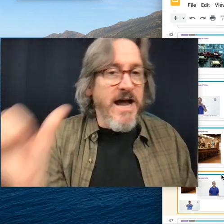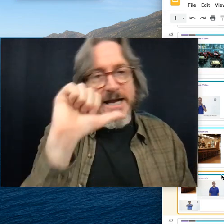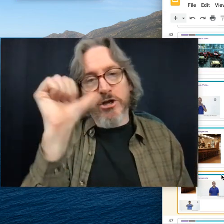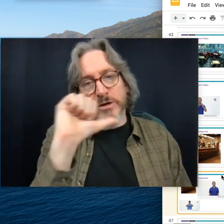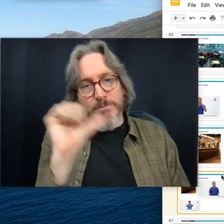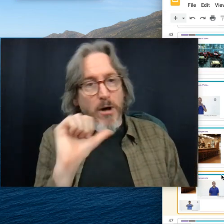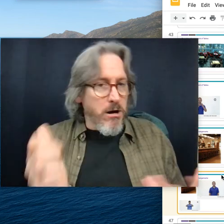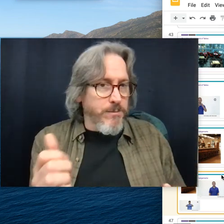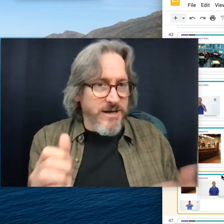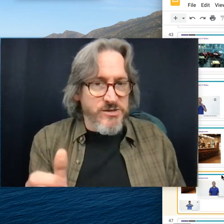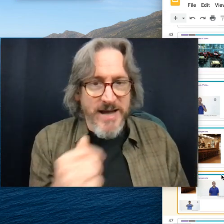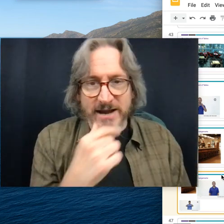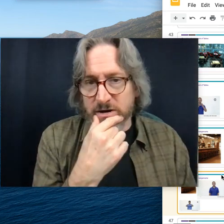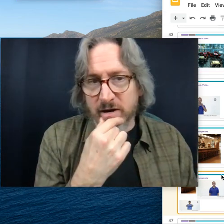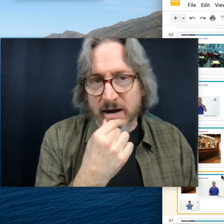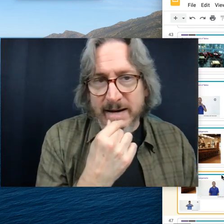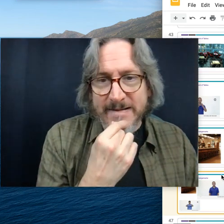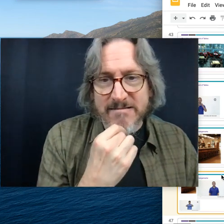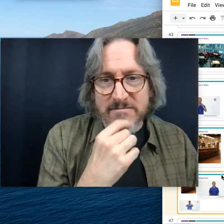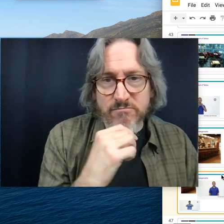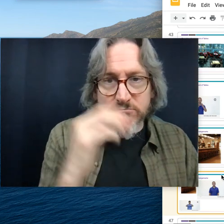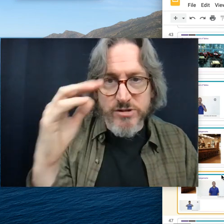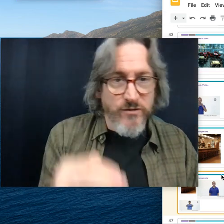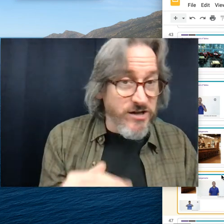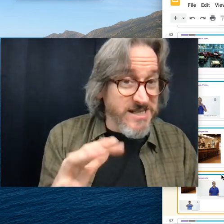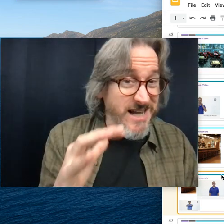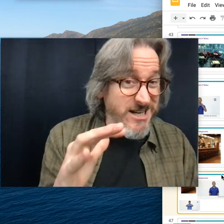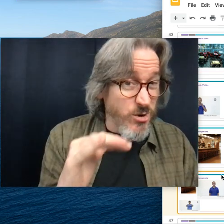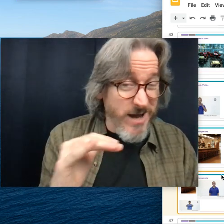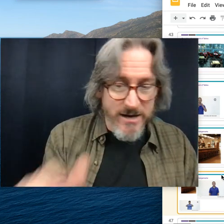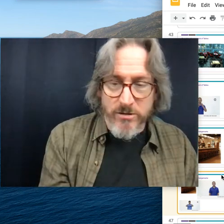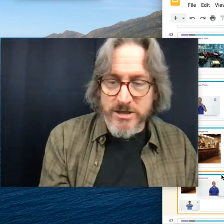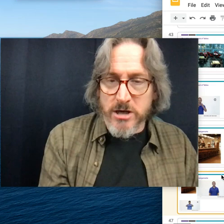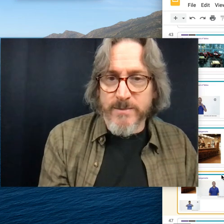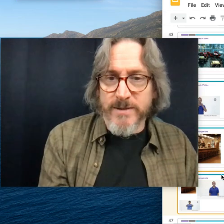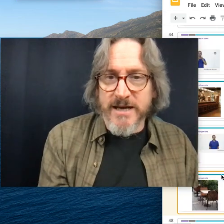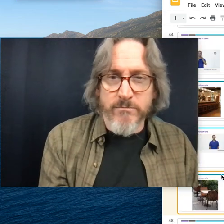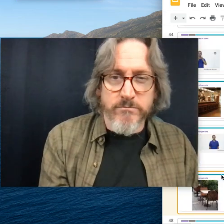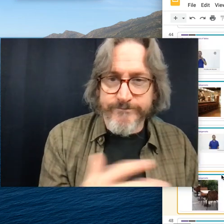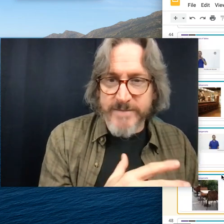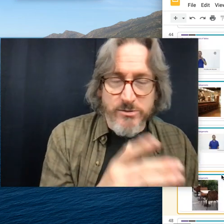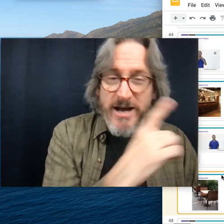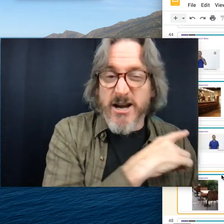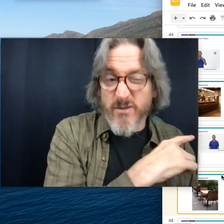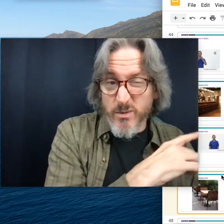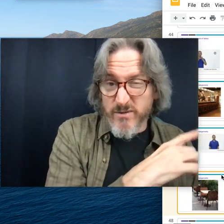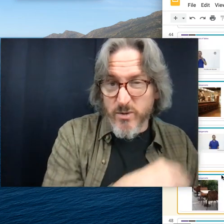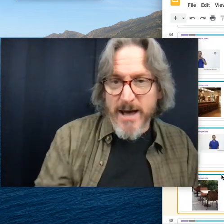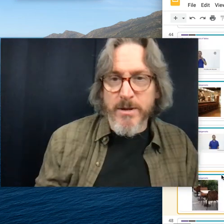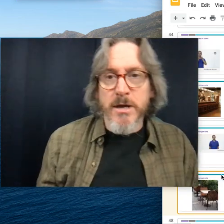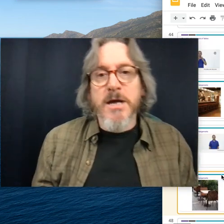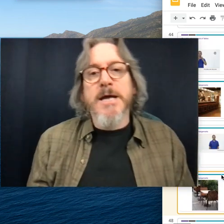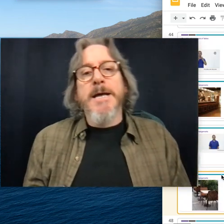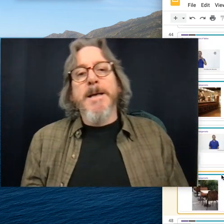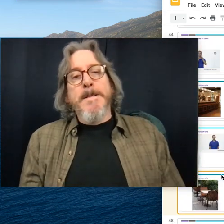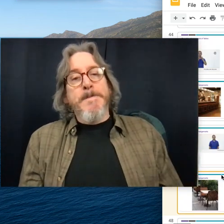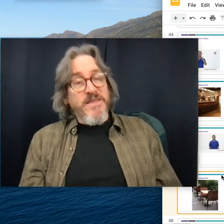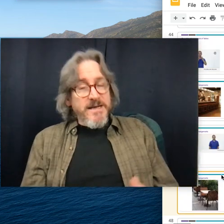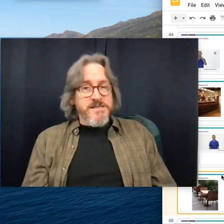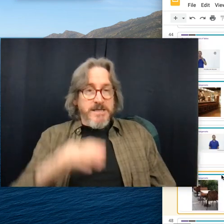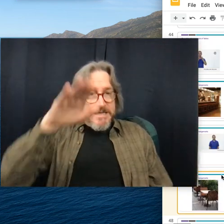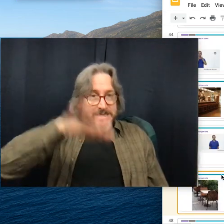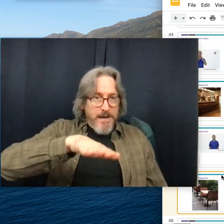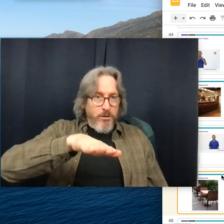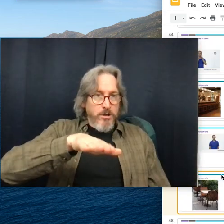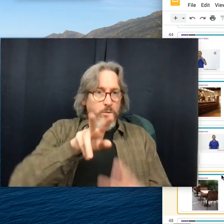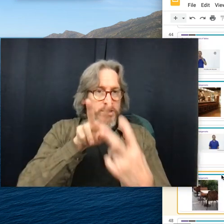And I included bar because we hadn't, so far in the slideshow, we hadn't really talked about that. That's why I covered it with vocab. Now